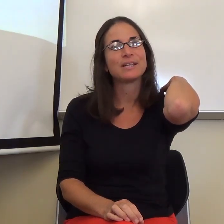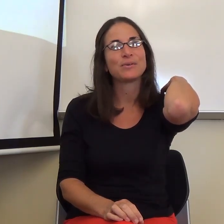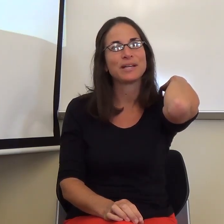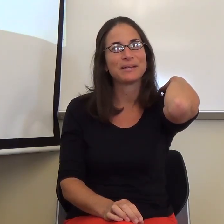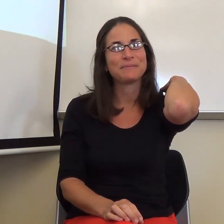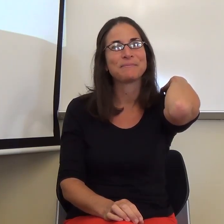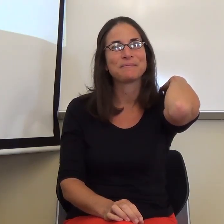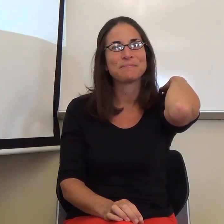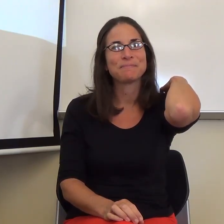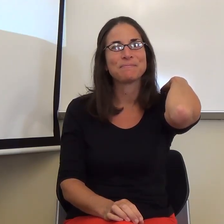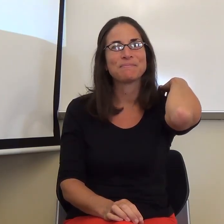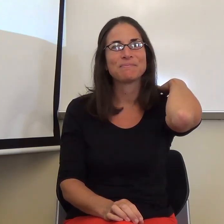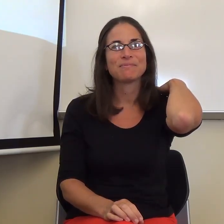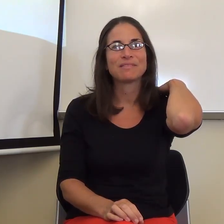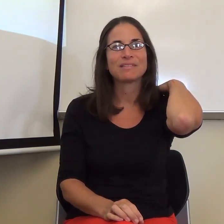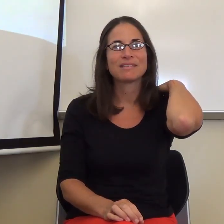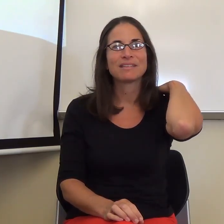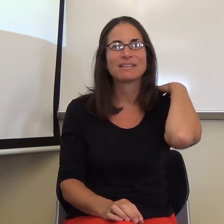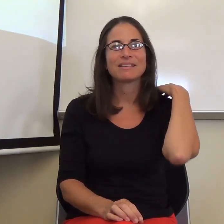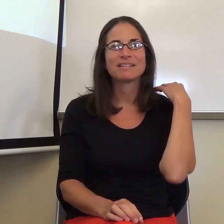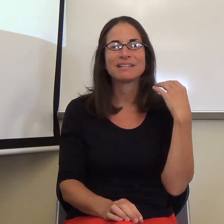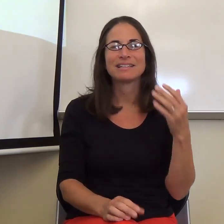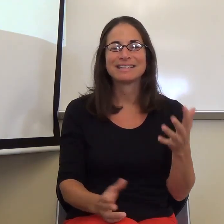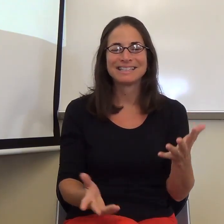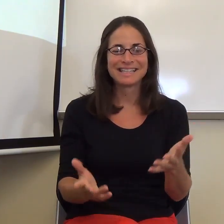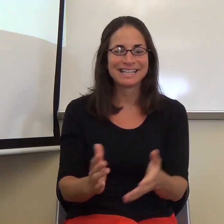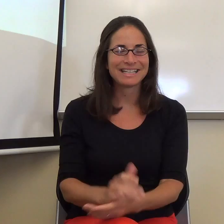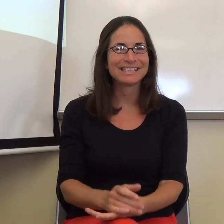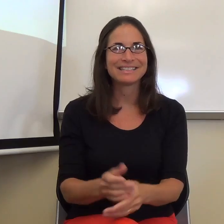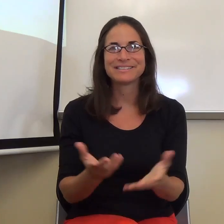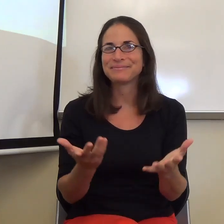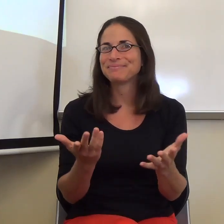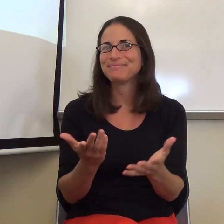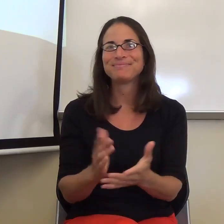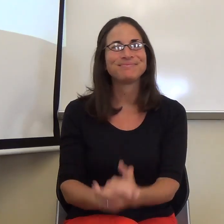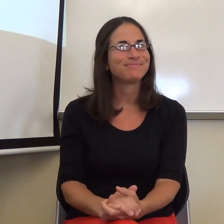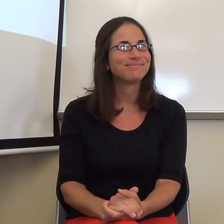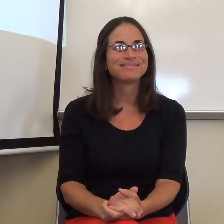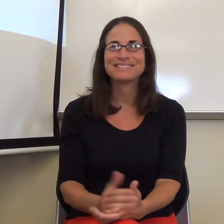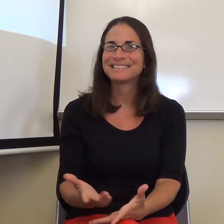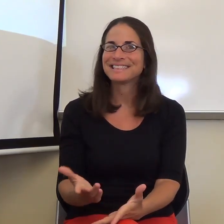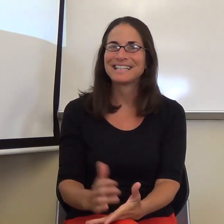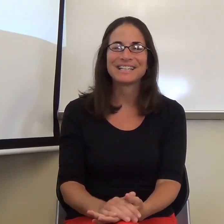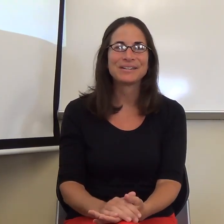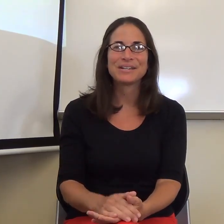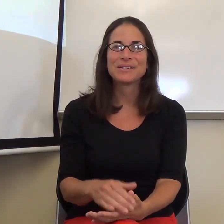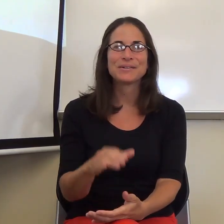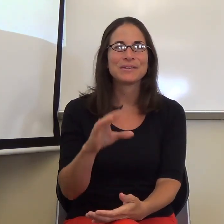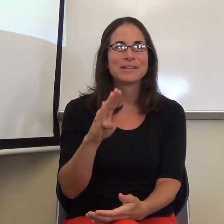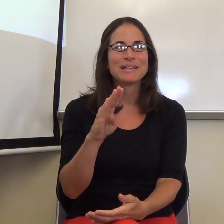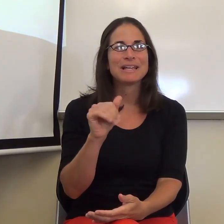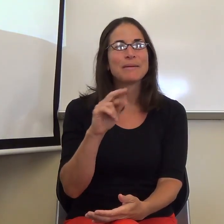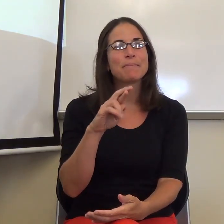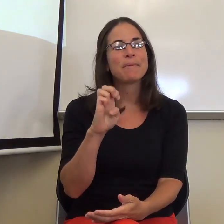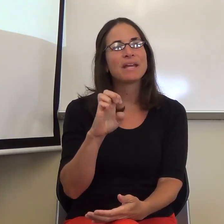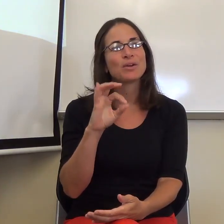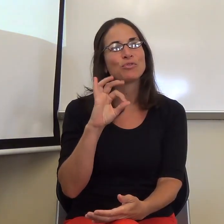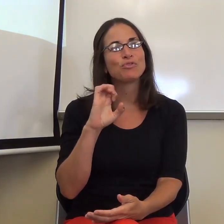that I like about her textbooks and things that I don't. I see why teachers write their own books. And what I don't